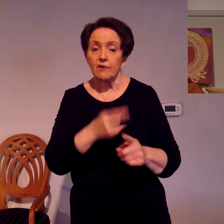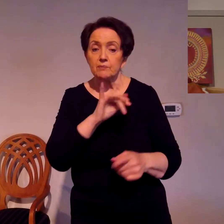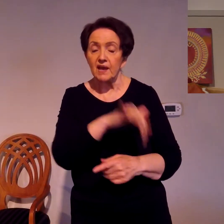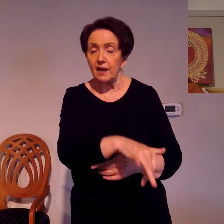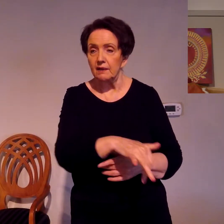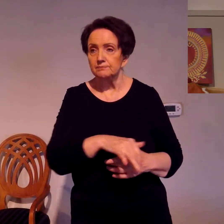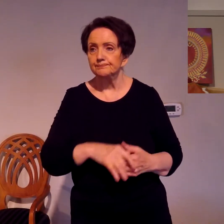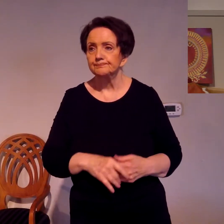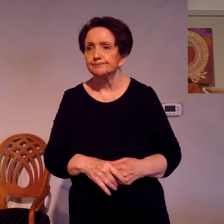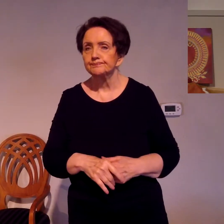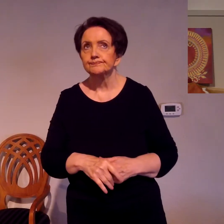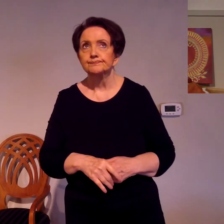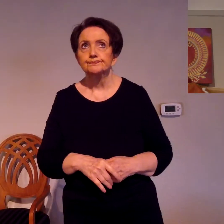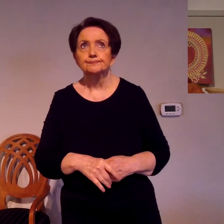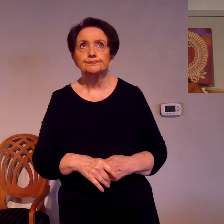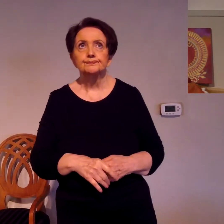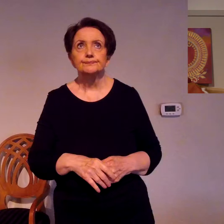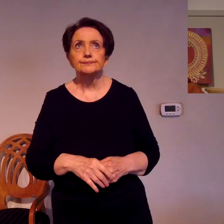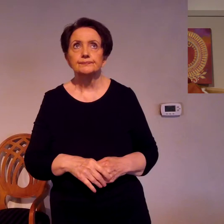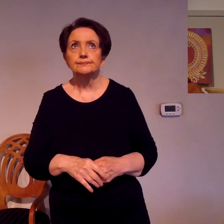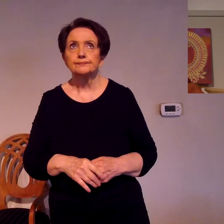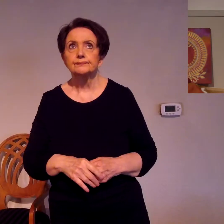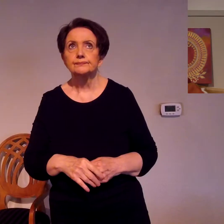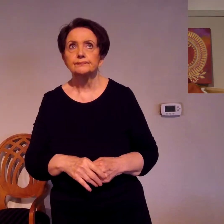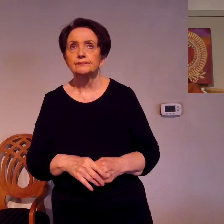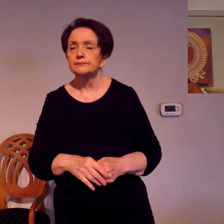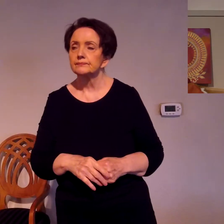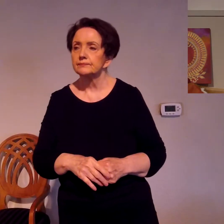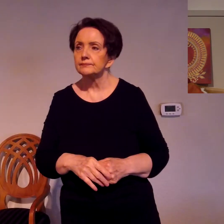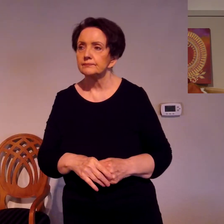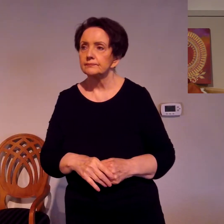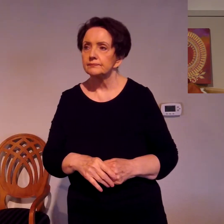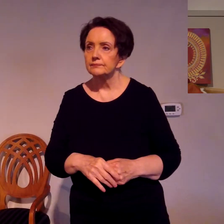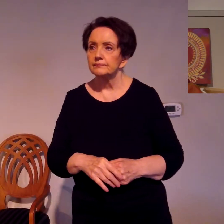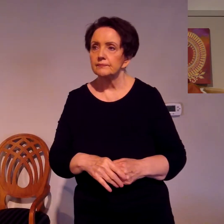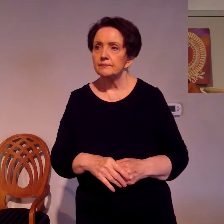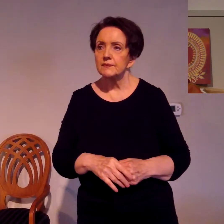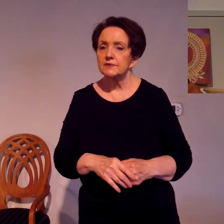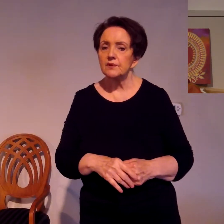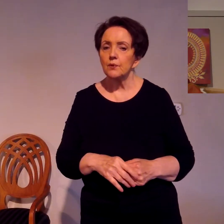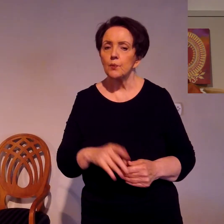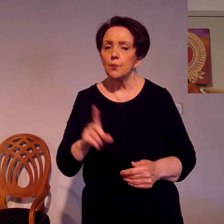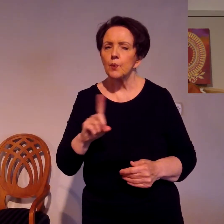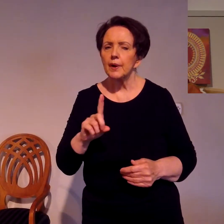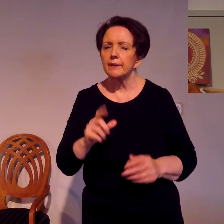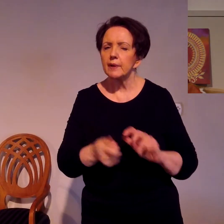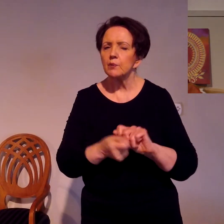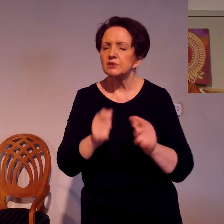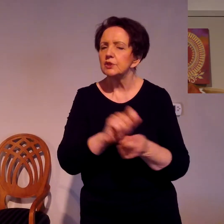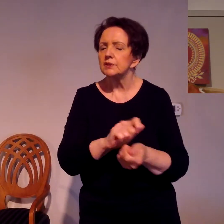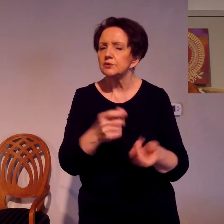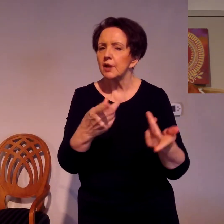right? So where is the entrance point to change it?